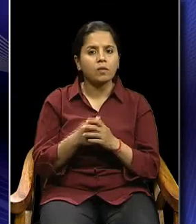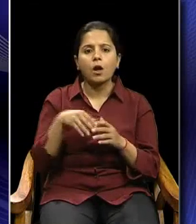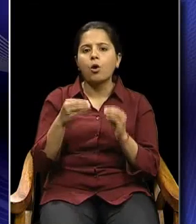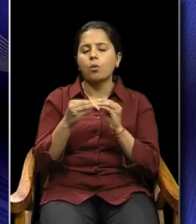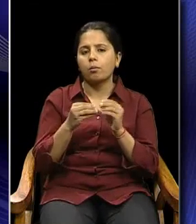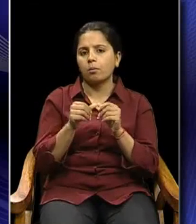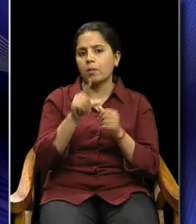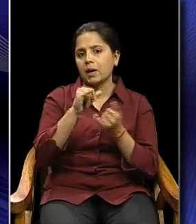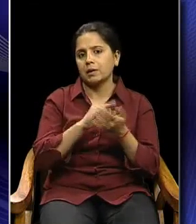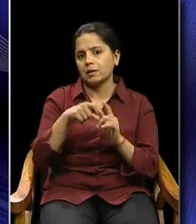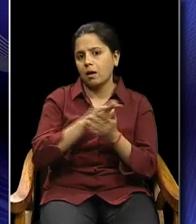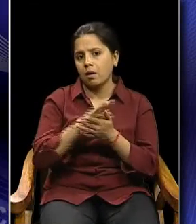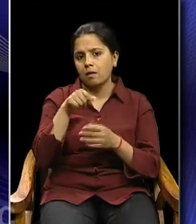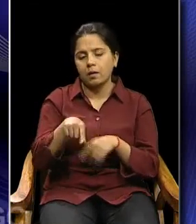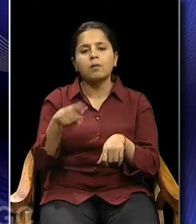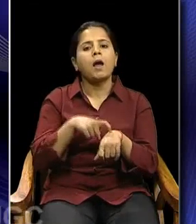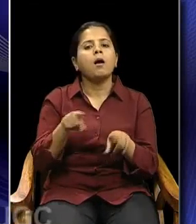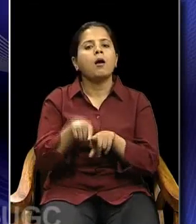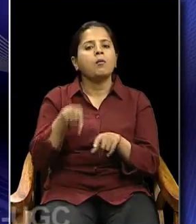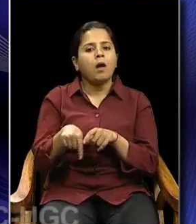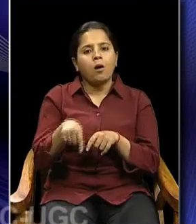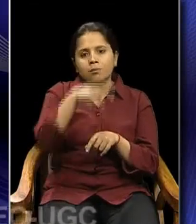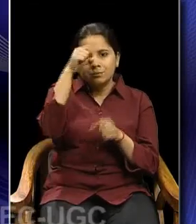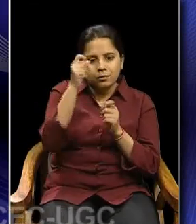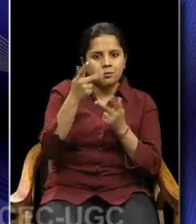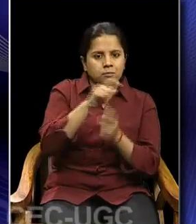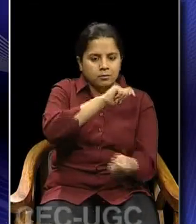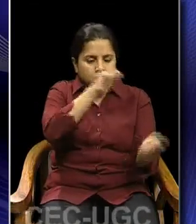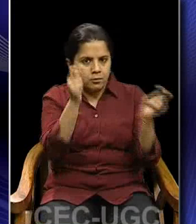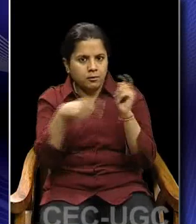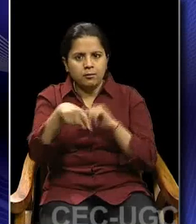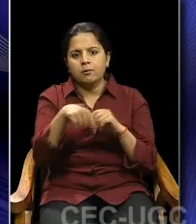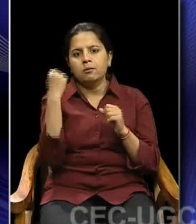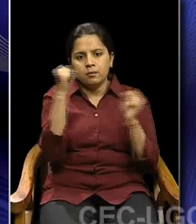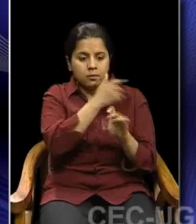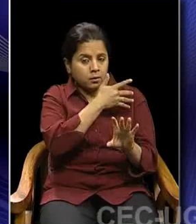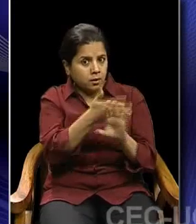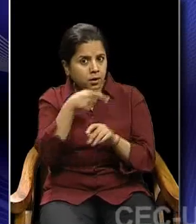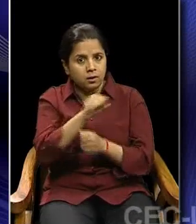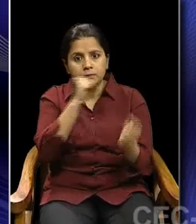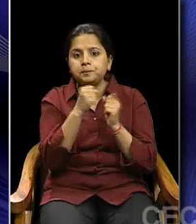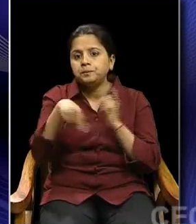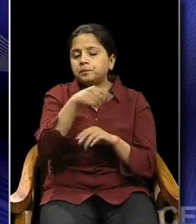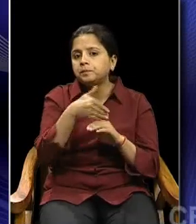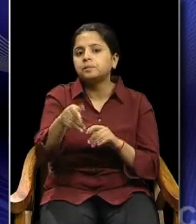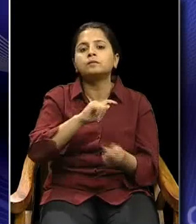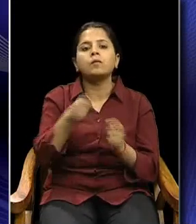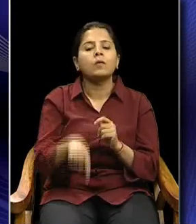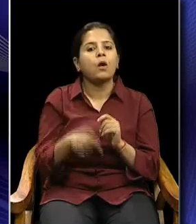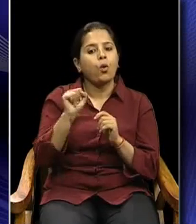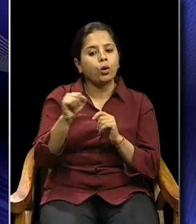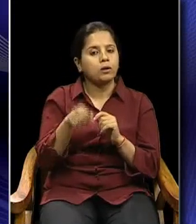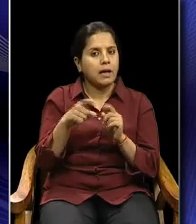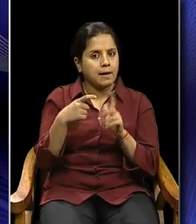Baisakh also marks the period of the seasonal change, and we find that the two crops, the Rabi and